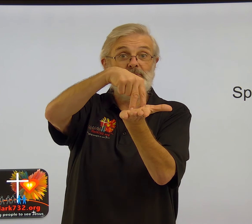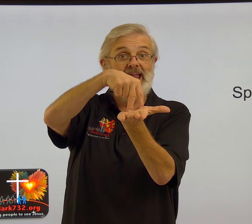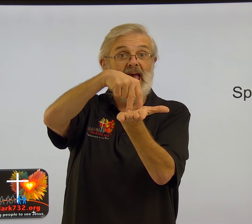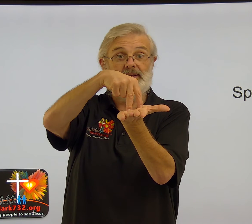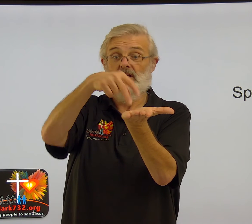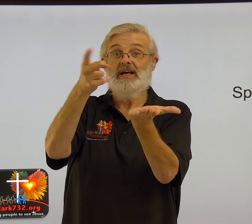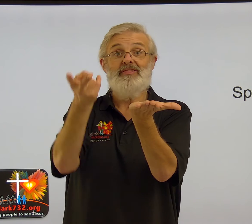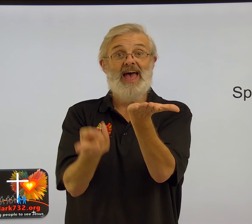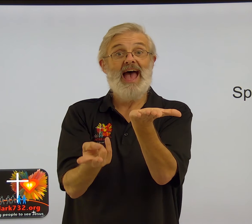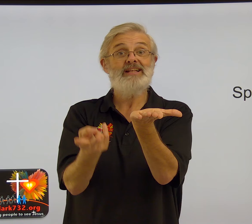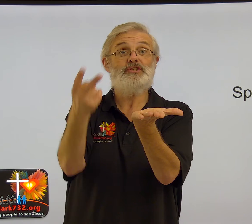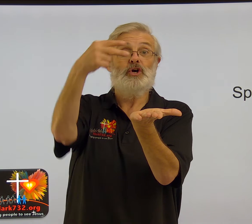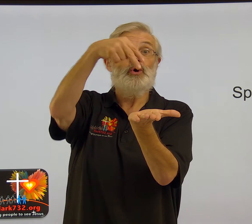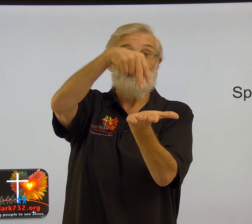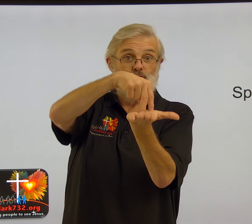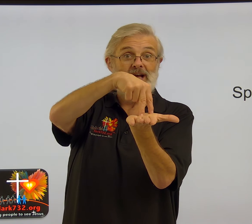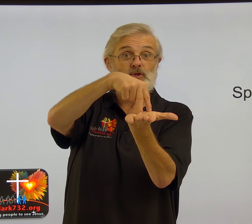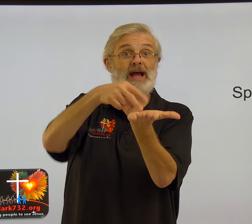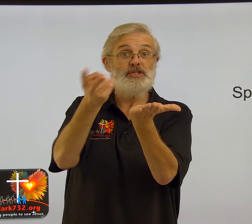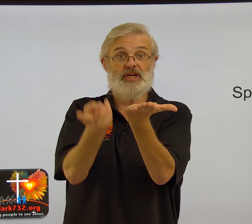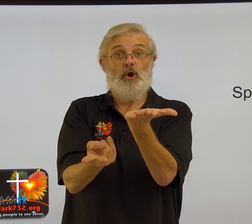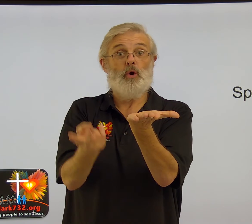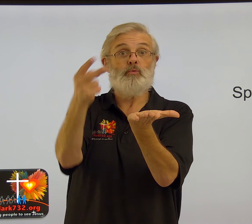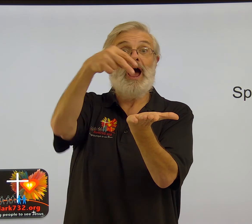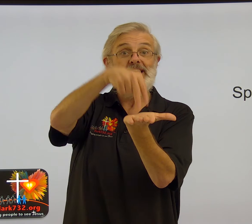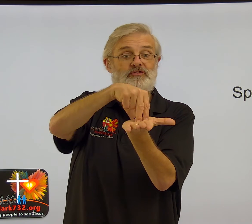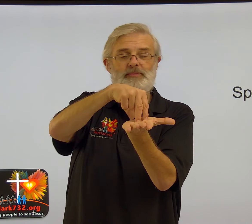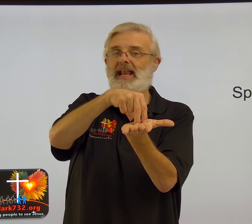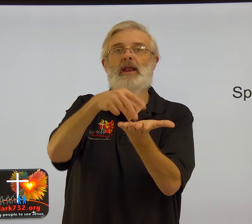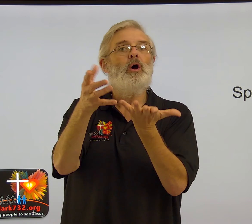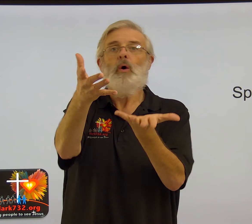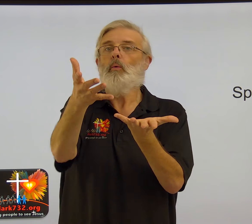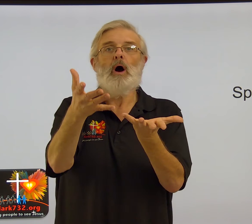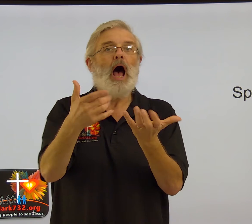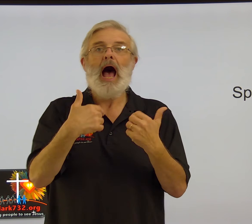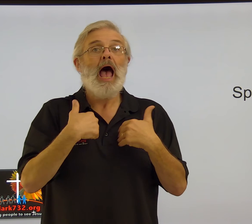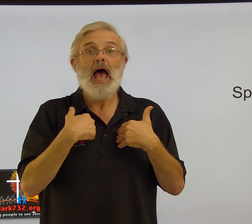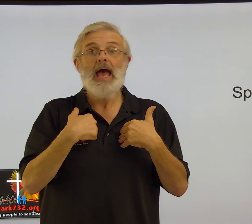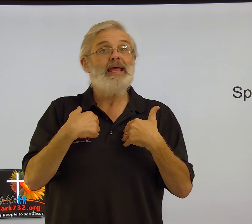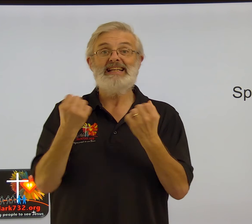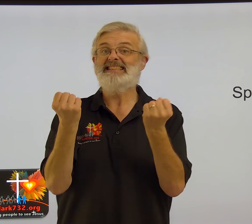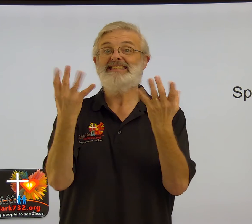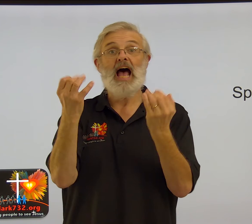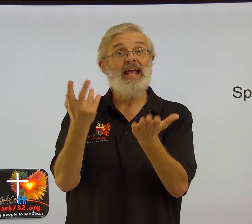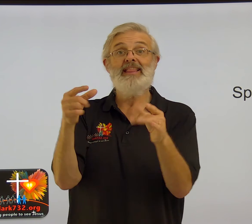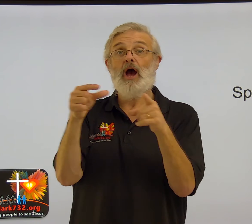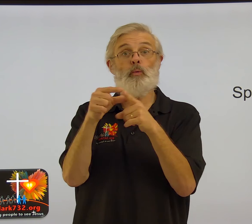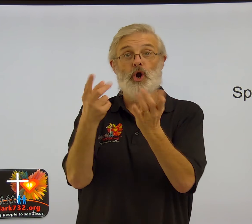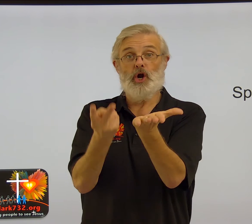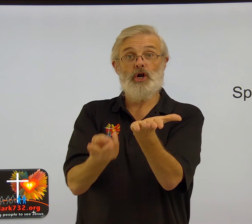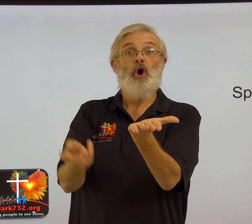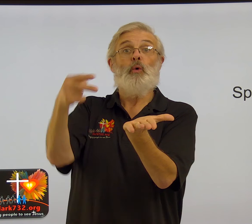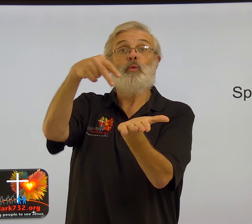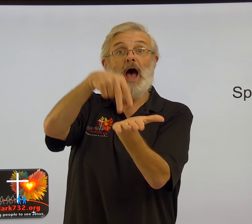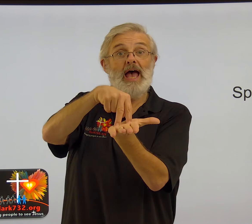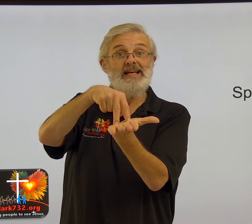dead. That's resurrection or rise from the dead. Well, I can sign that word, rise from